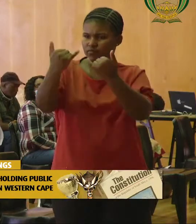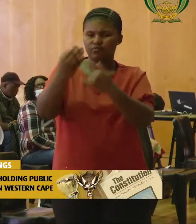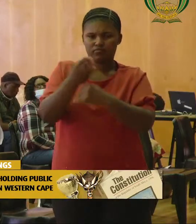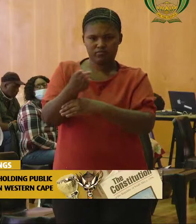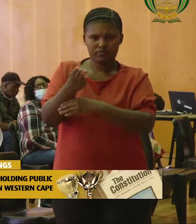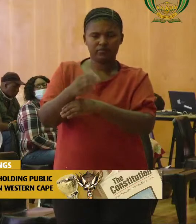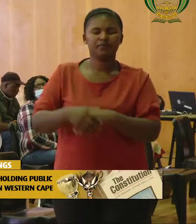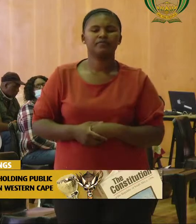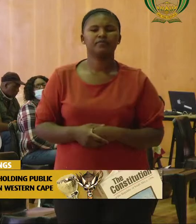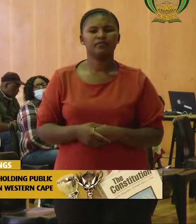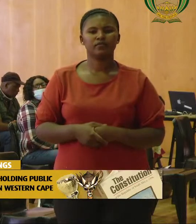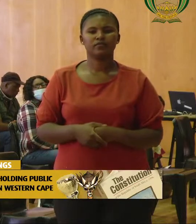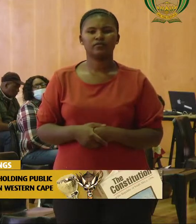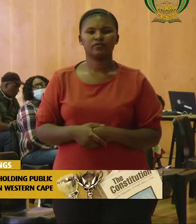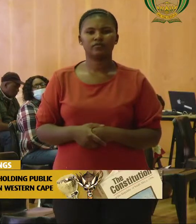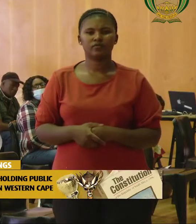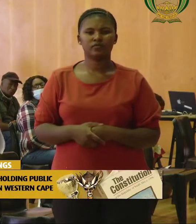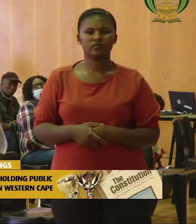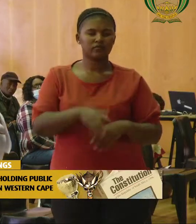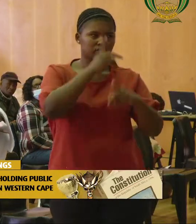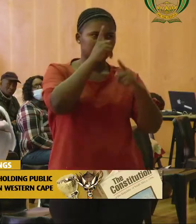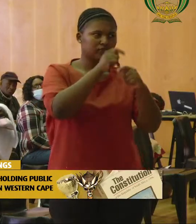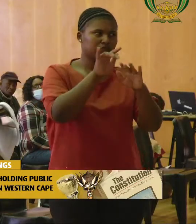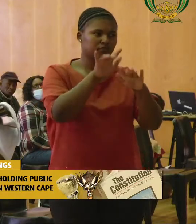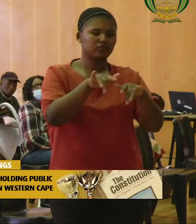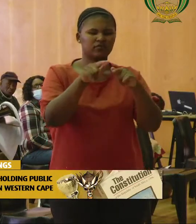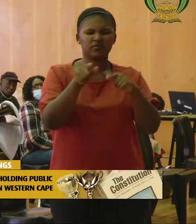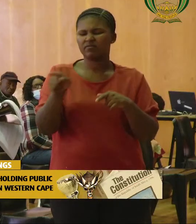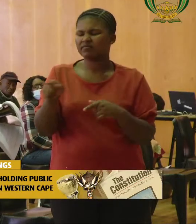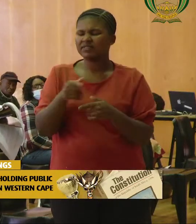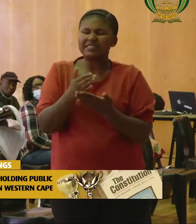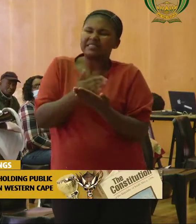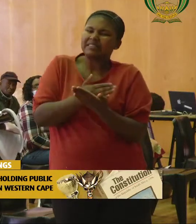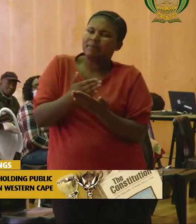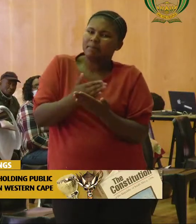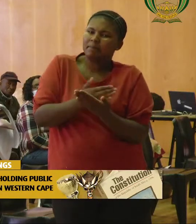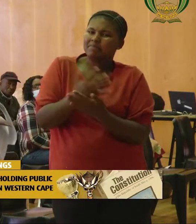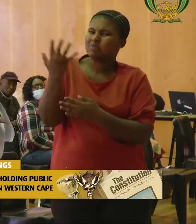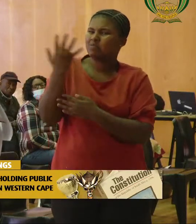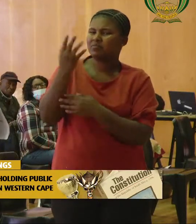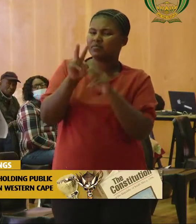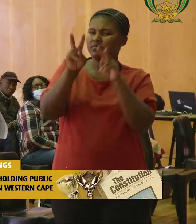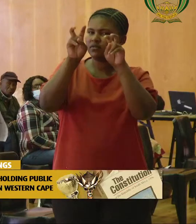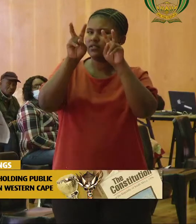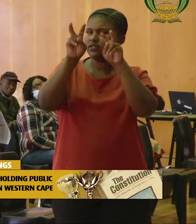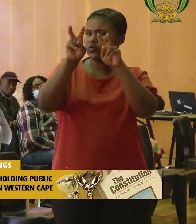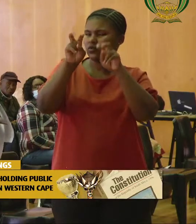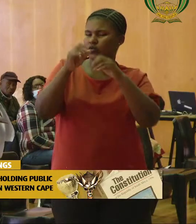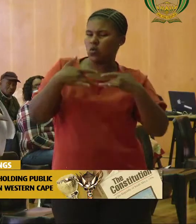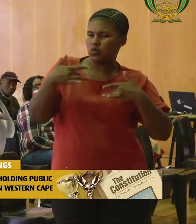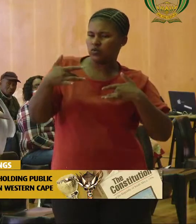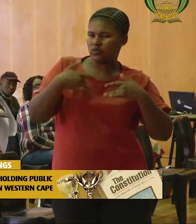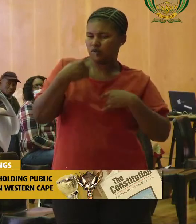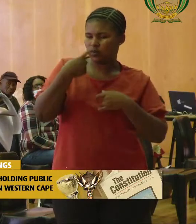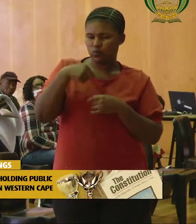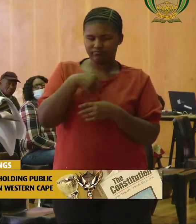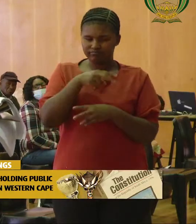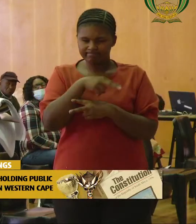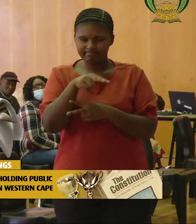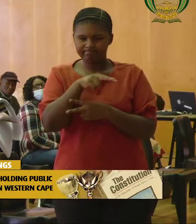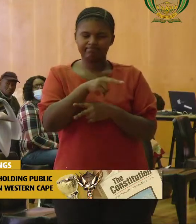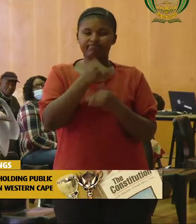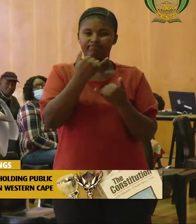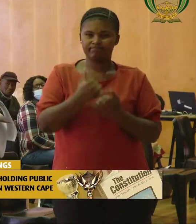National Assembly. Honourable Chairperson, these are just some of the issues that cast a shadow of doubt over the